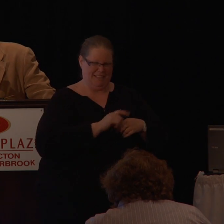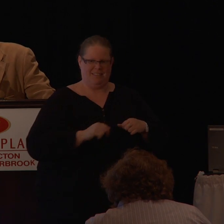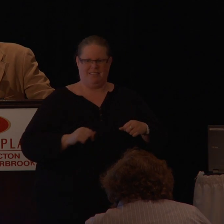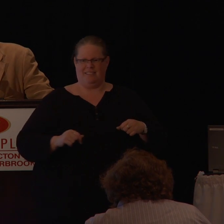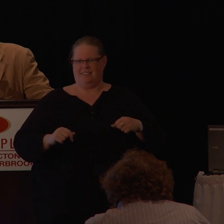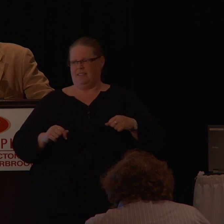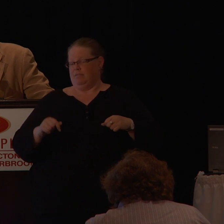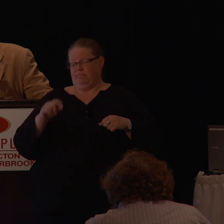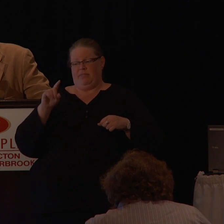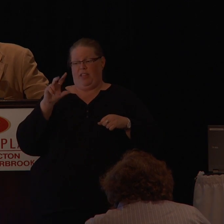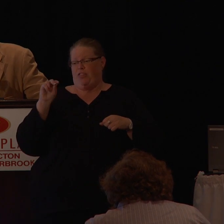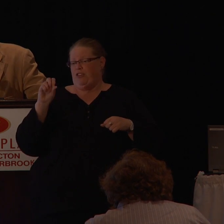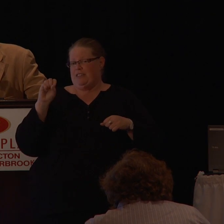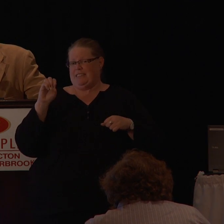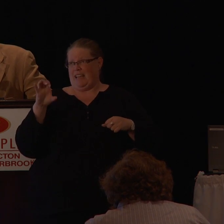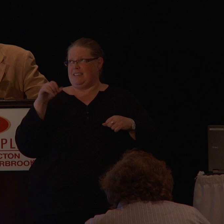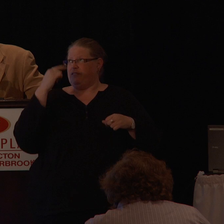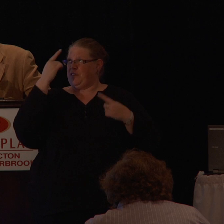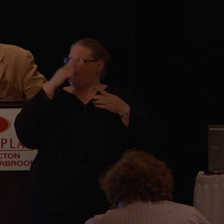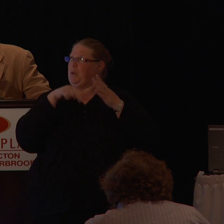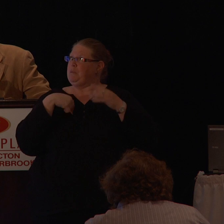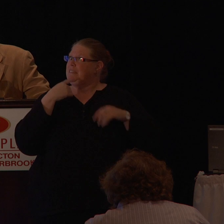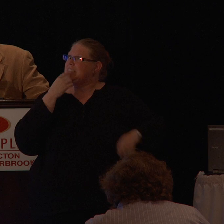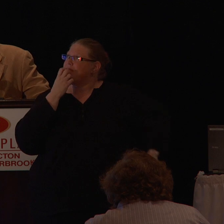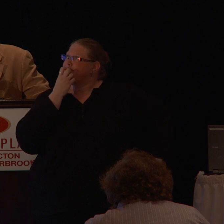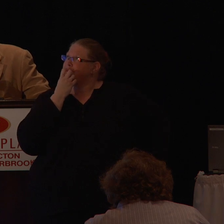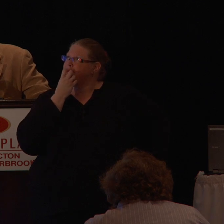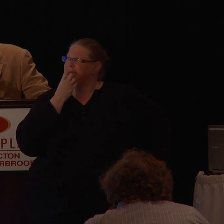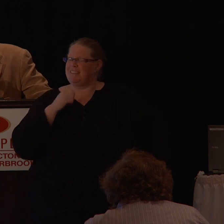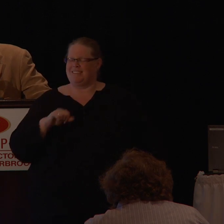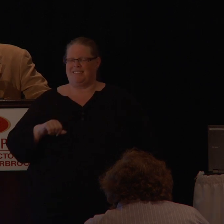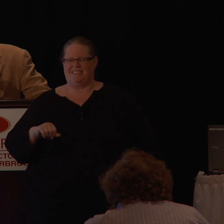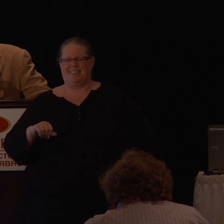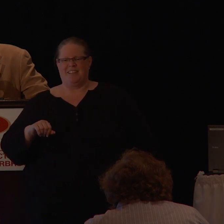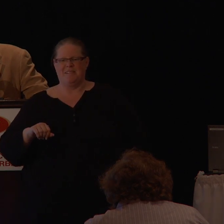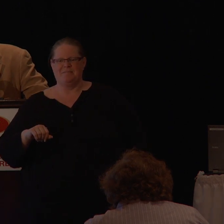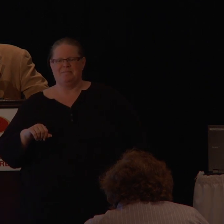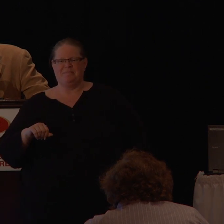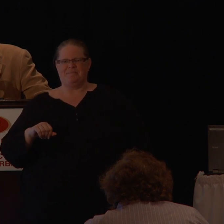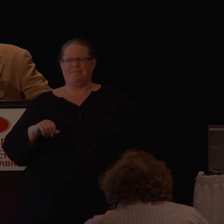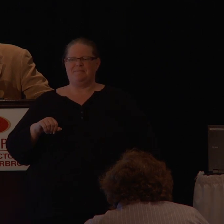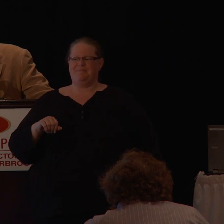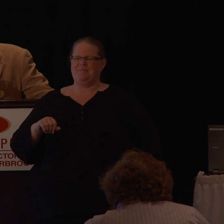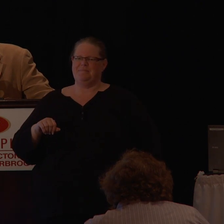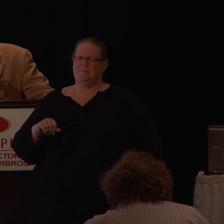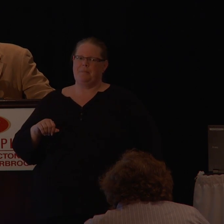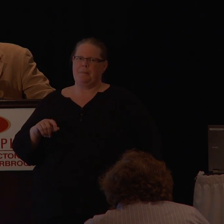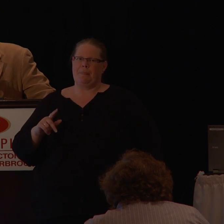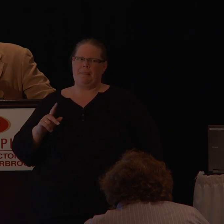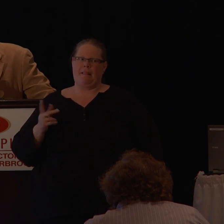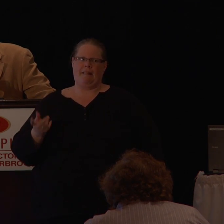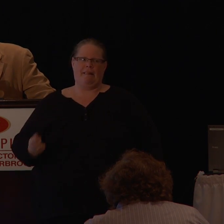I'll need 30 seconds to think what I was just about to say to finish off. But